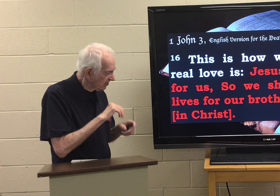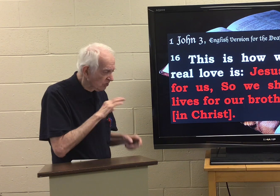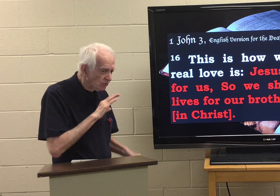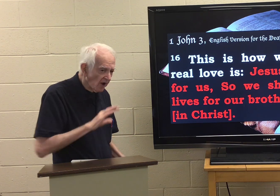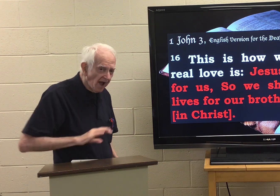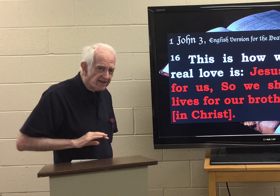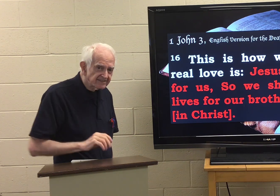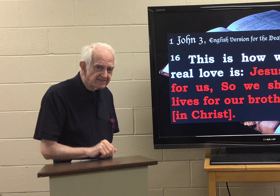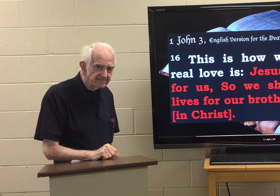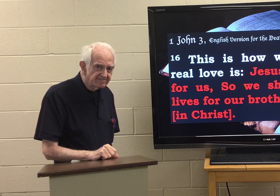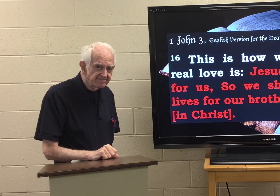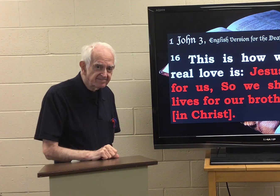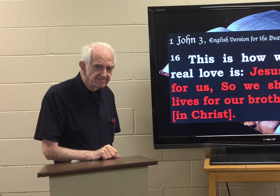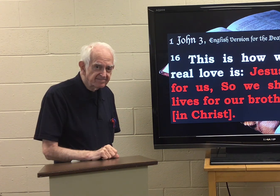in Christ.